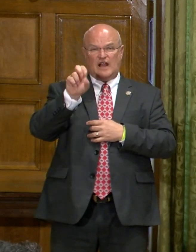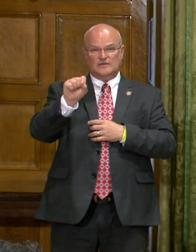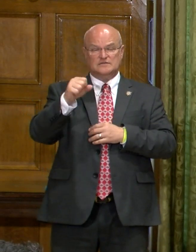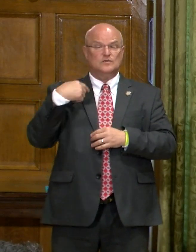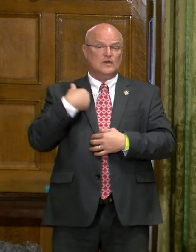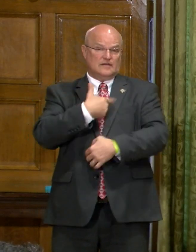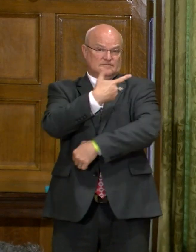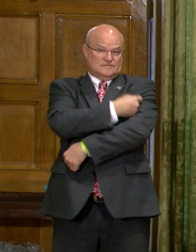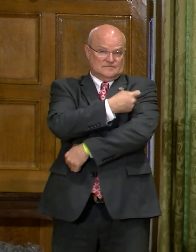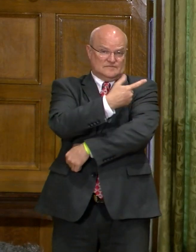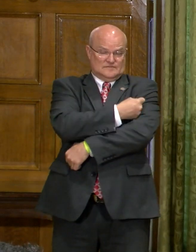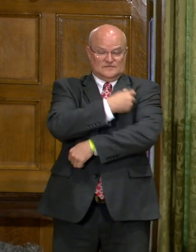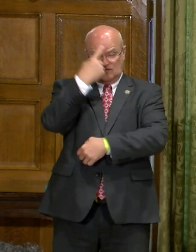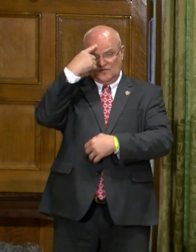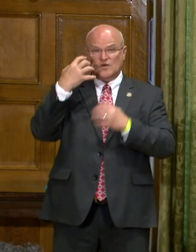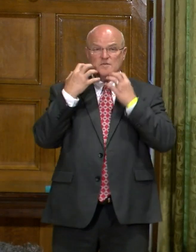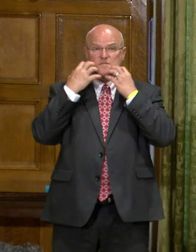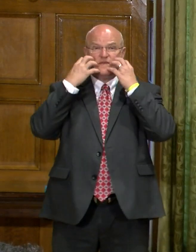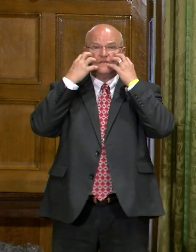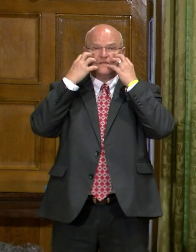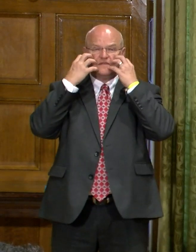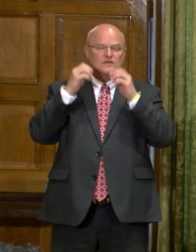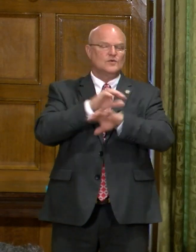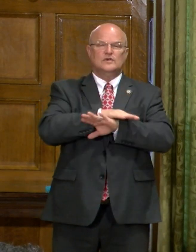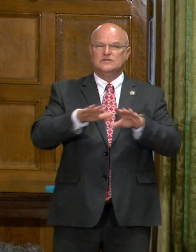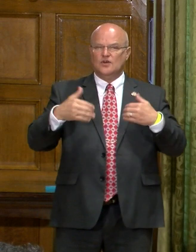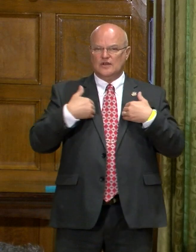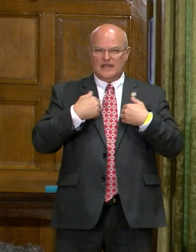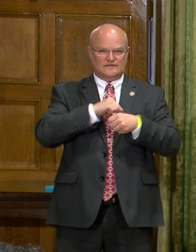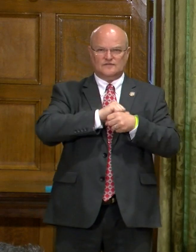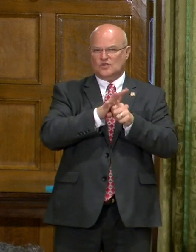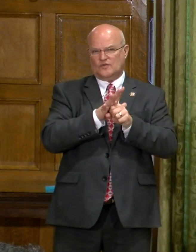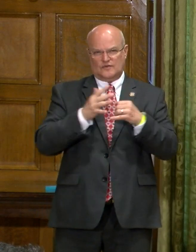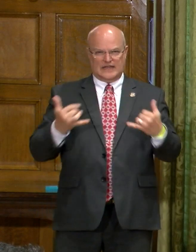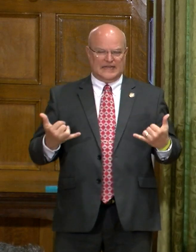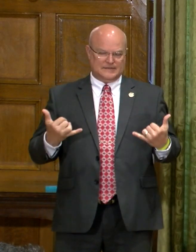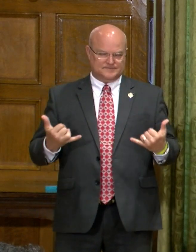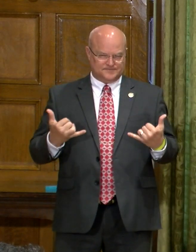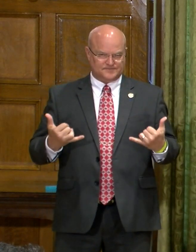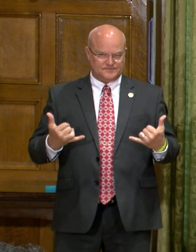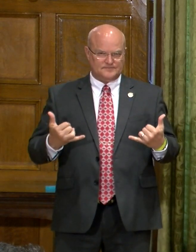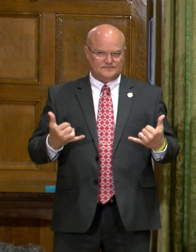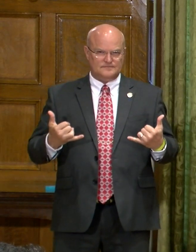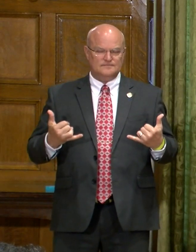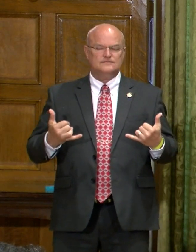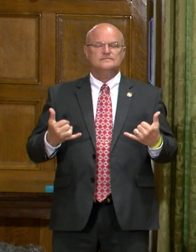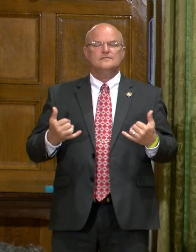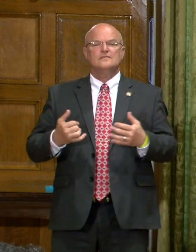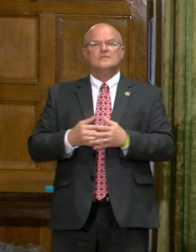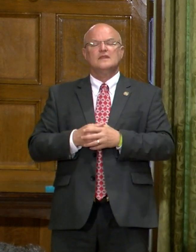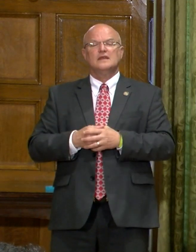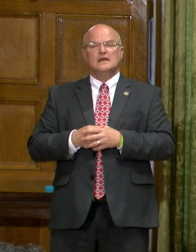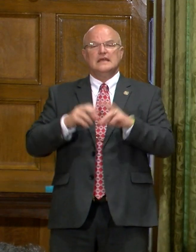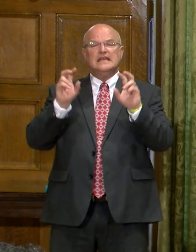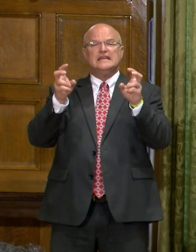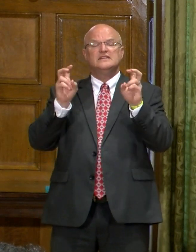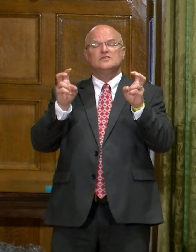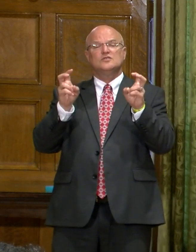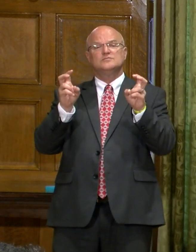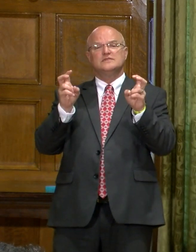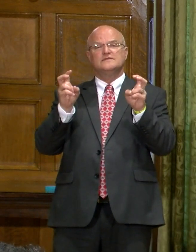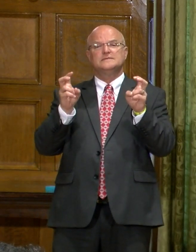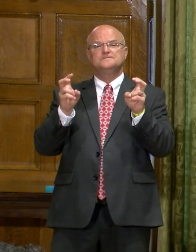have a vaccine for measles, though, whereas we don't yet for the virus that causes COVID-19. In terms